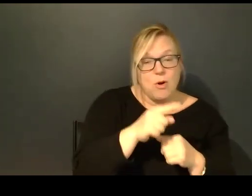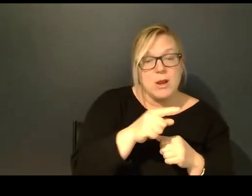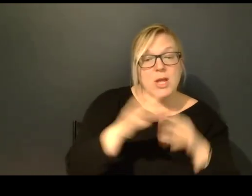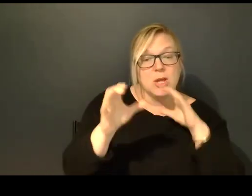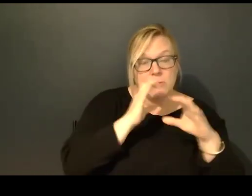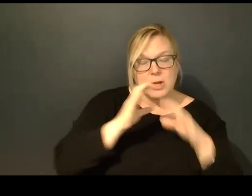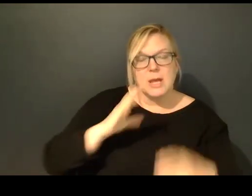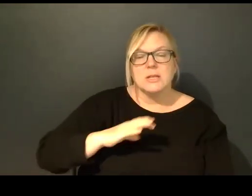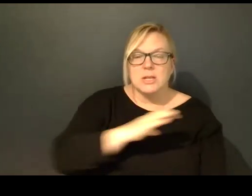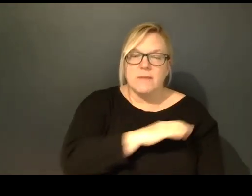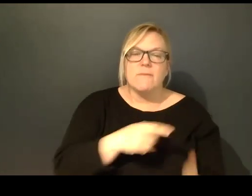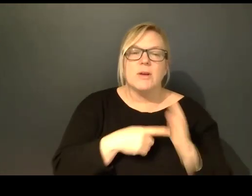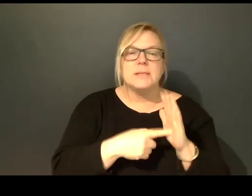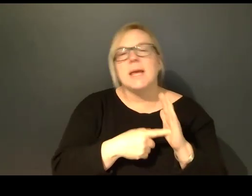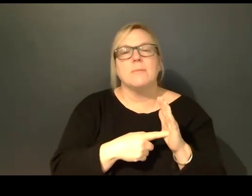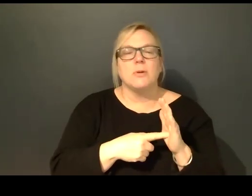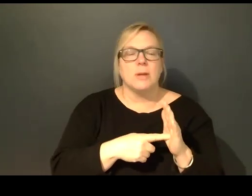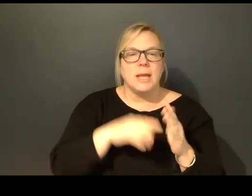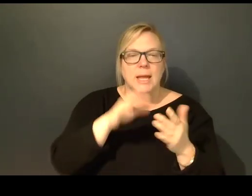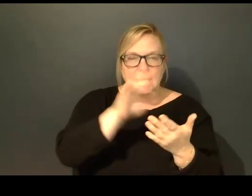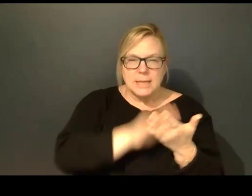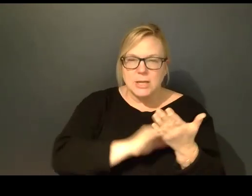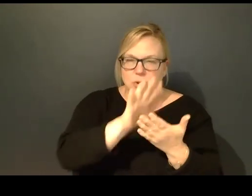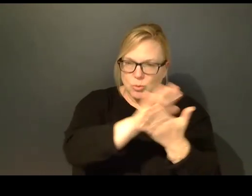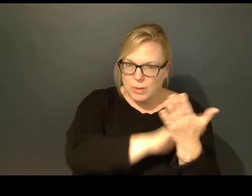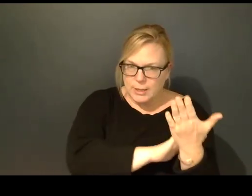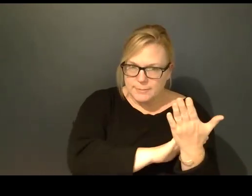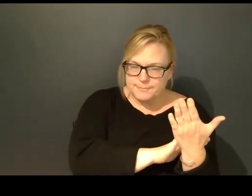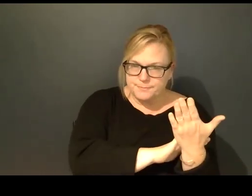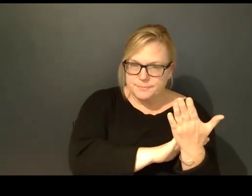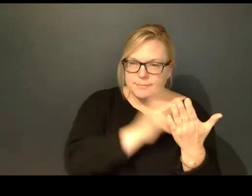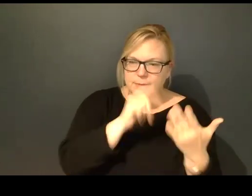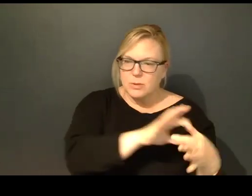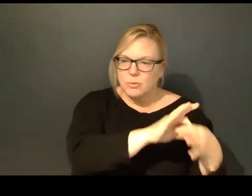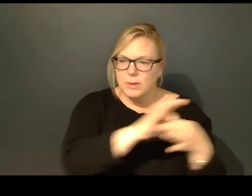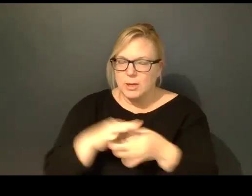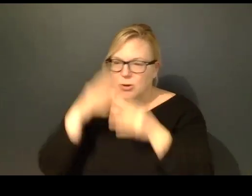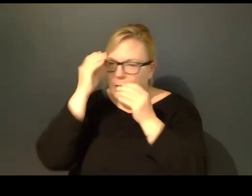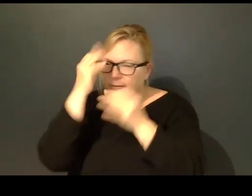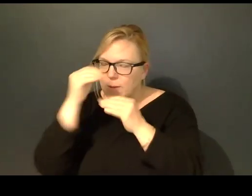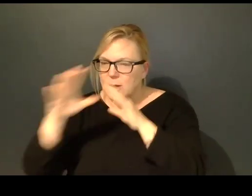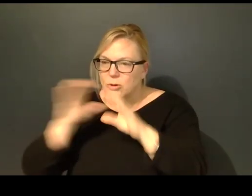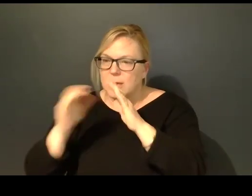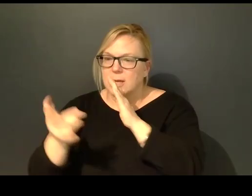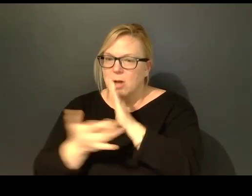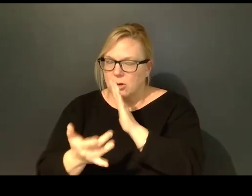I think is one that would fall within the scope of information and communication technology. Similarly,